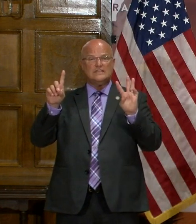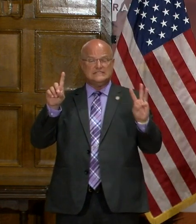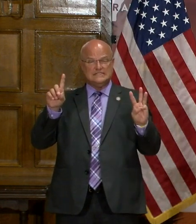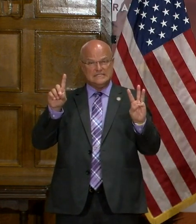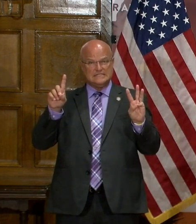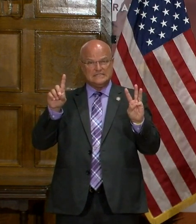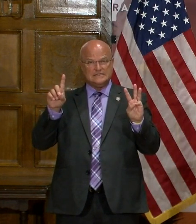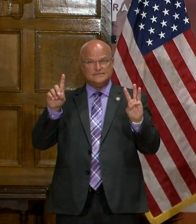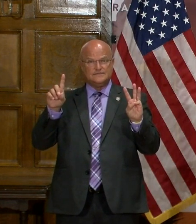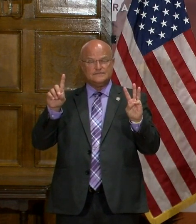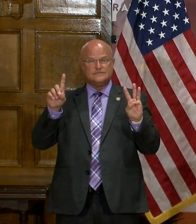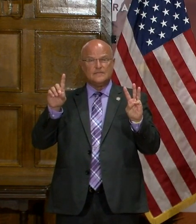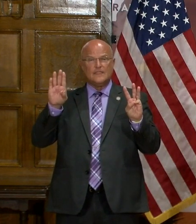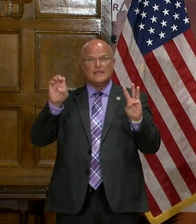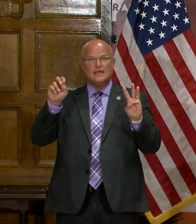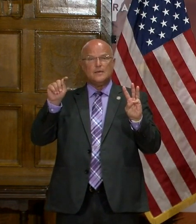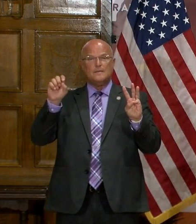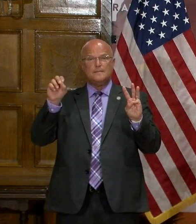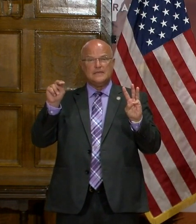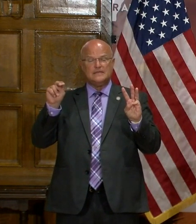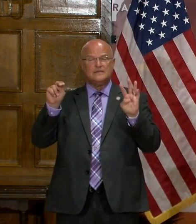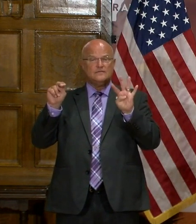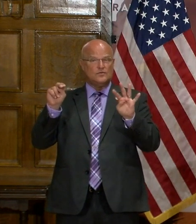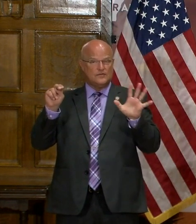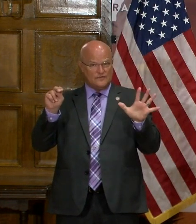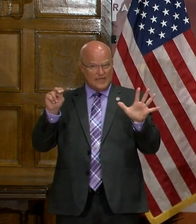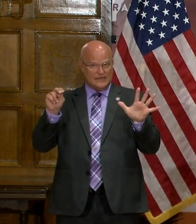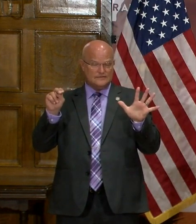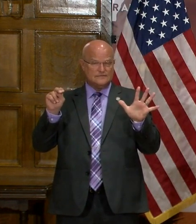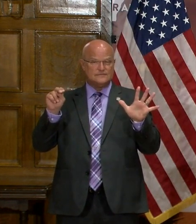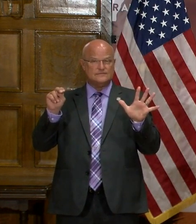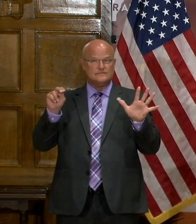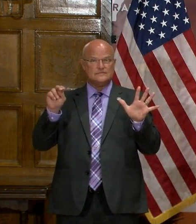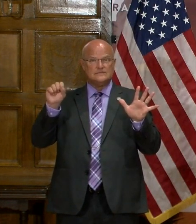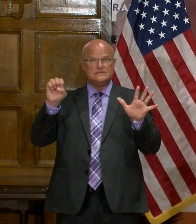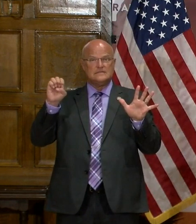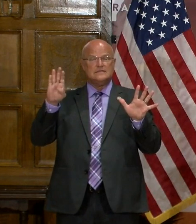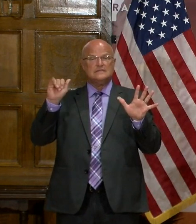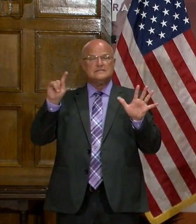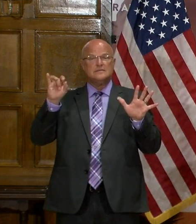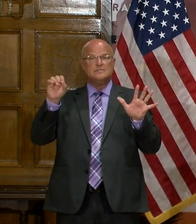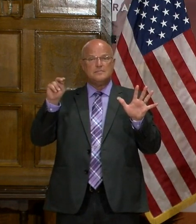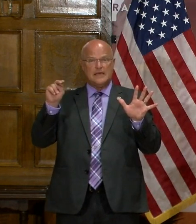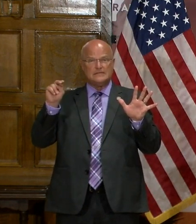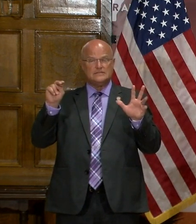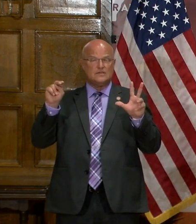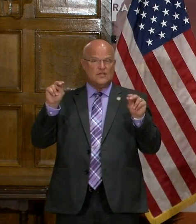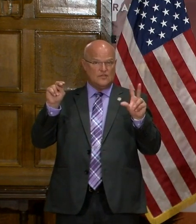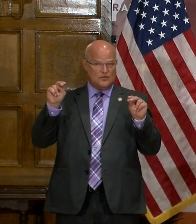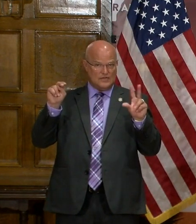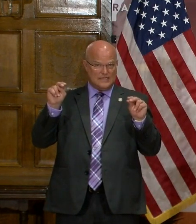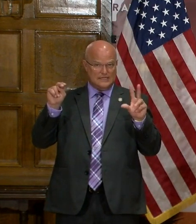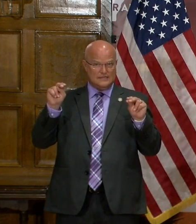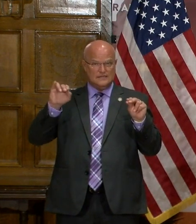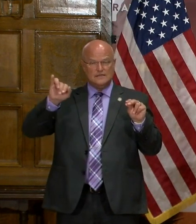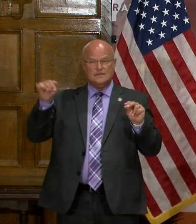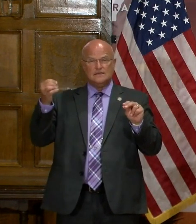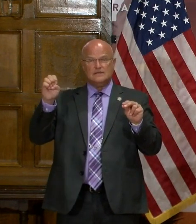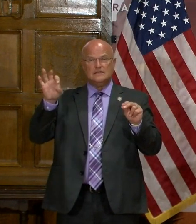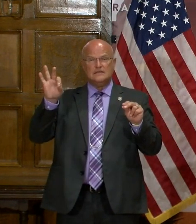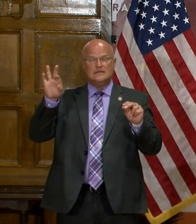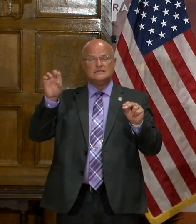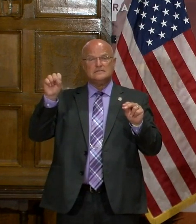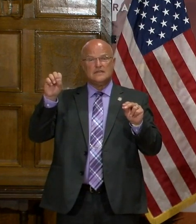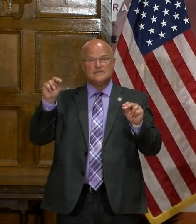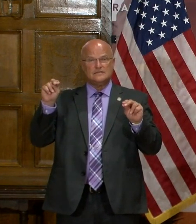46, Benton County with 45, Sebastian County with 30, Jefferson